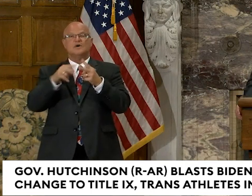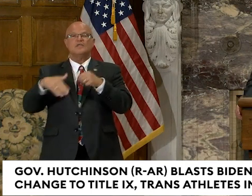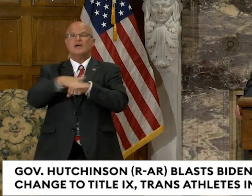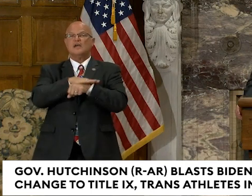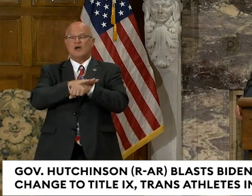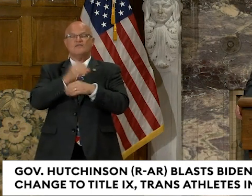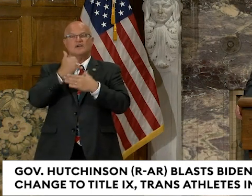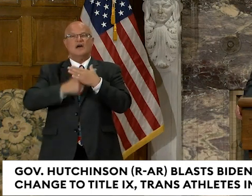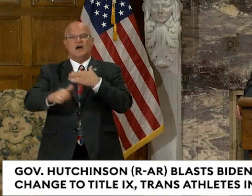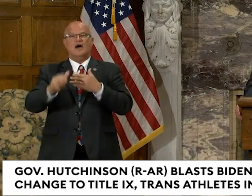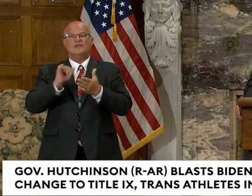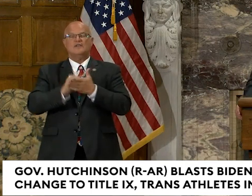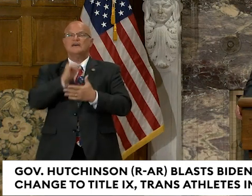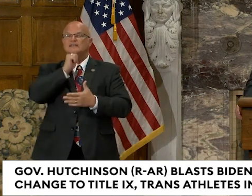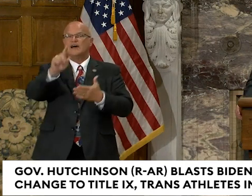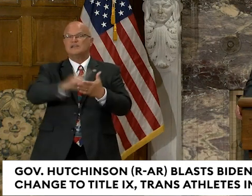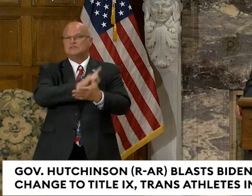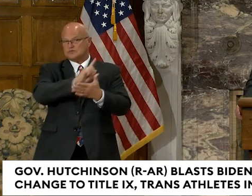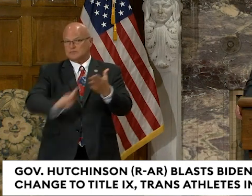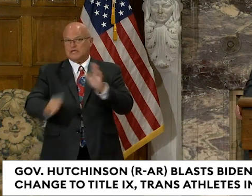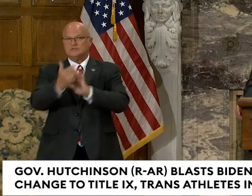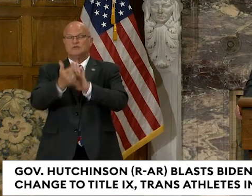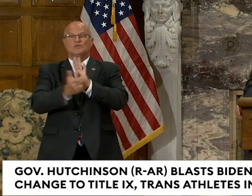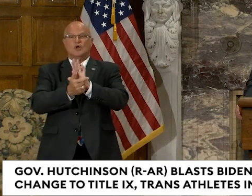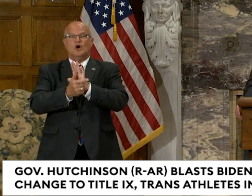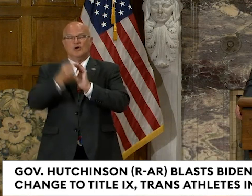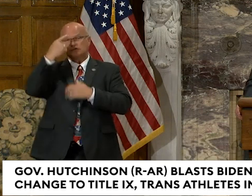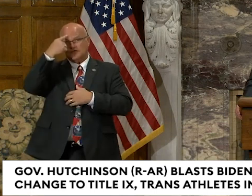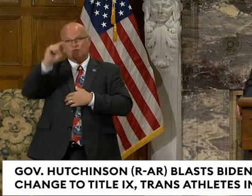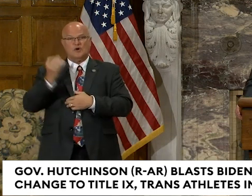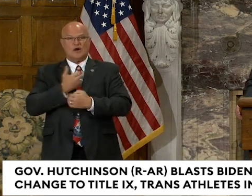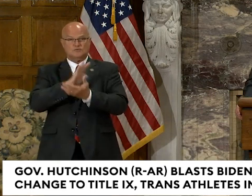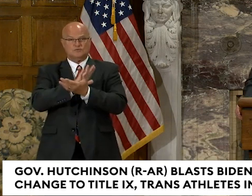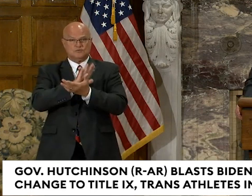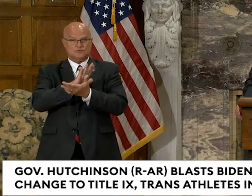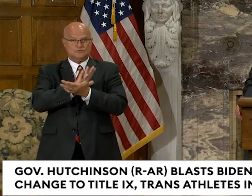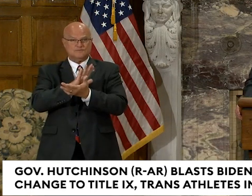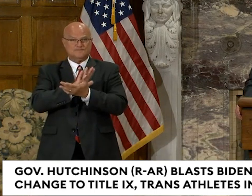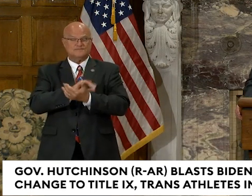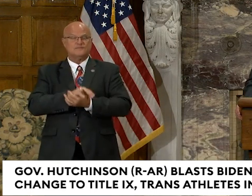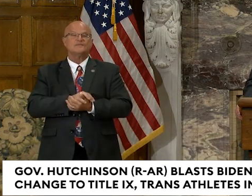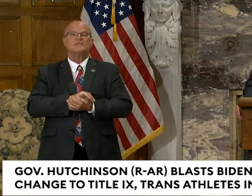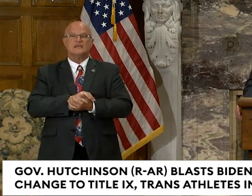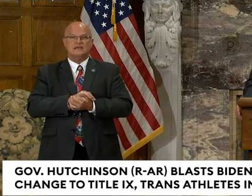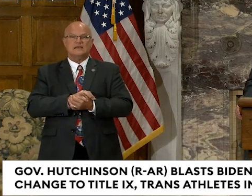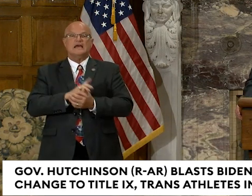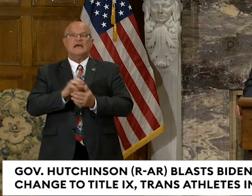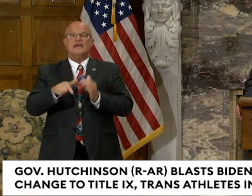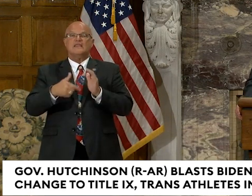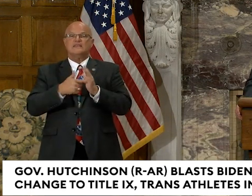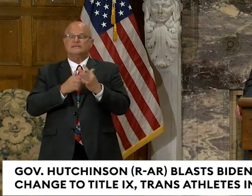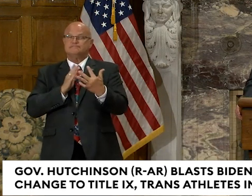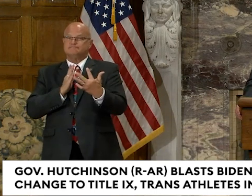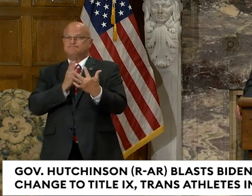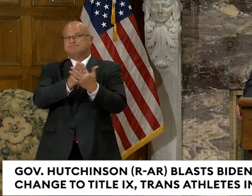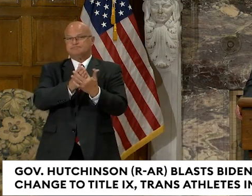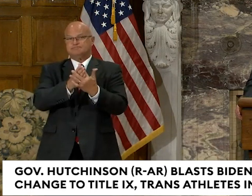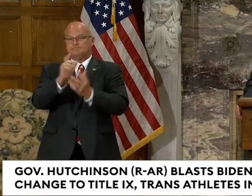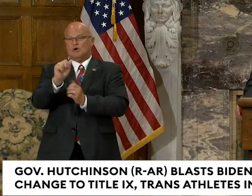covered under the non-discrimination laws for our schools. This would interfere